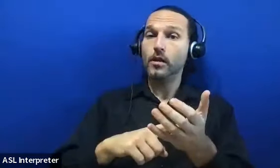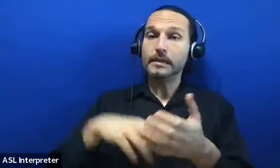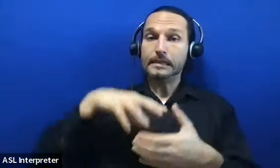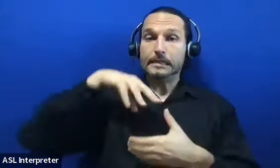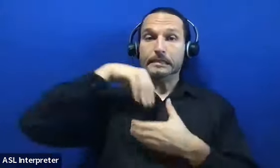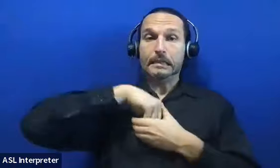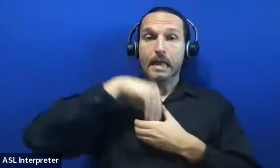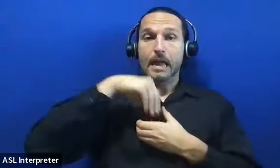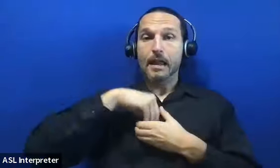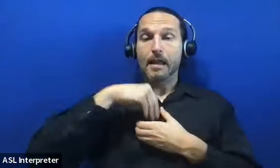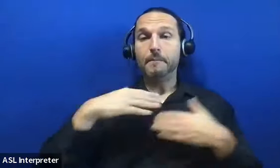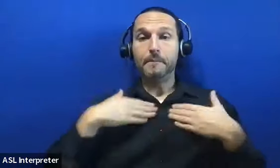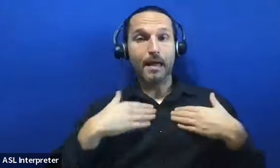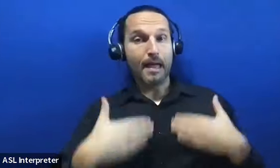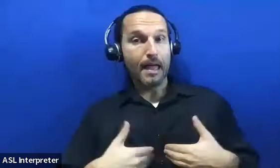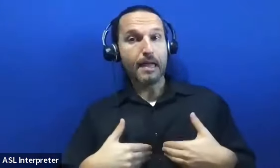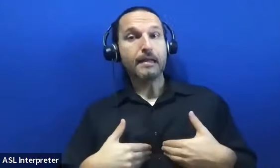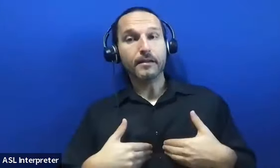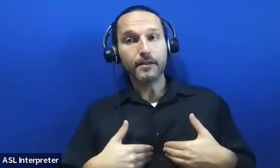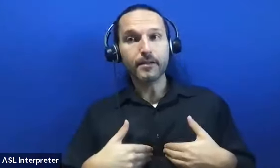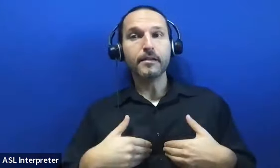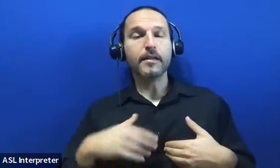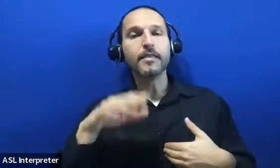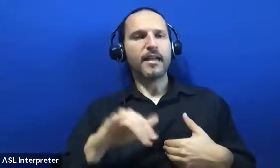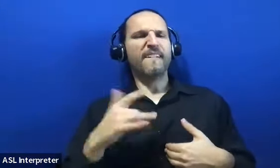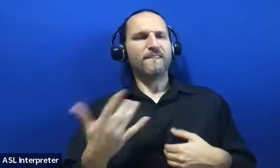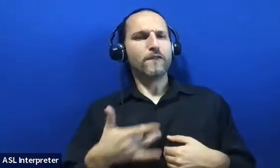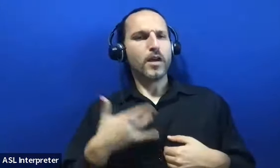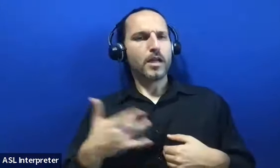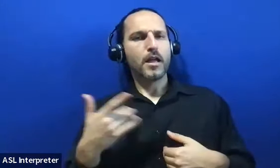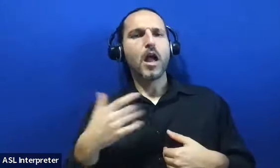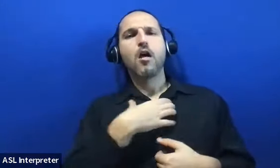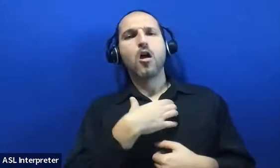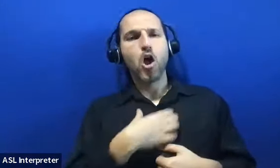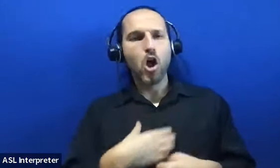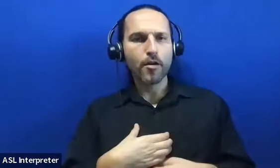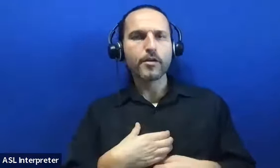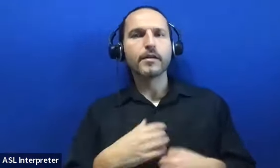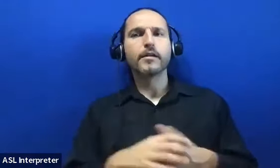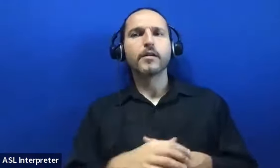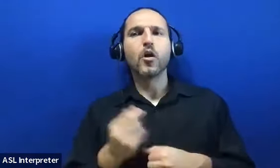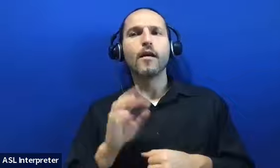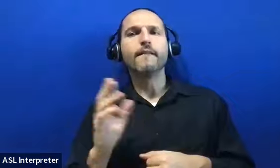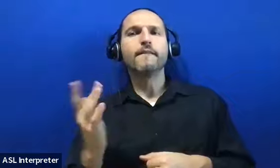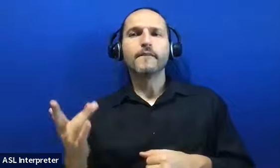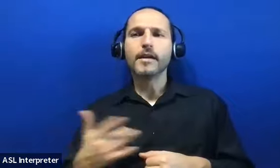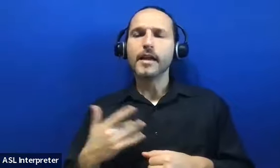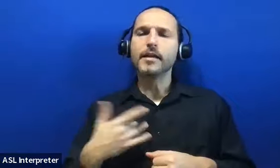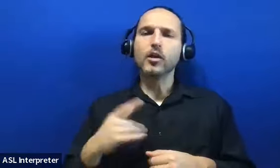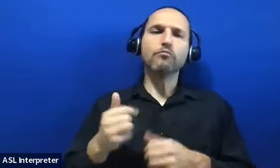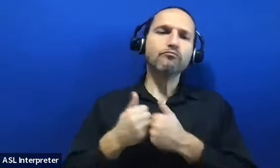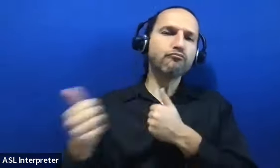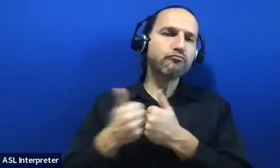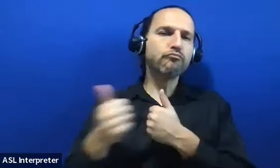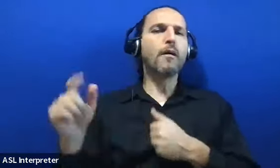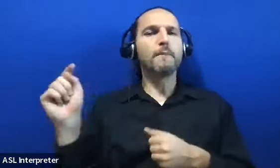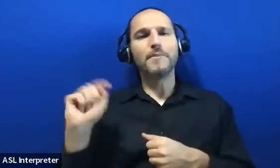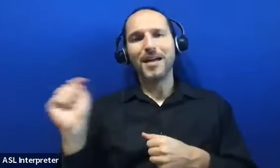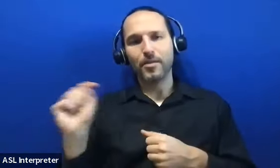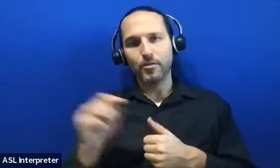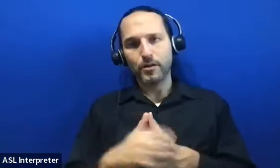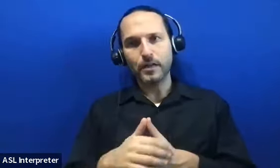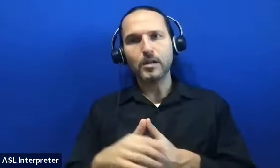us because that is how we feel when we are hungry or how we feel when we need to go to the bathroom.